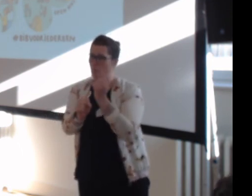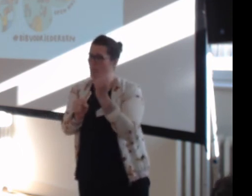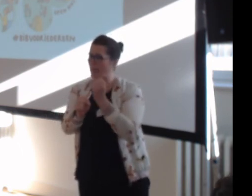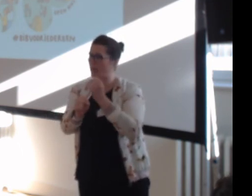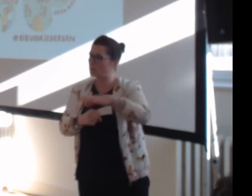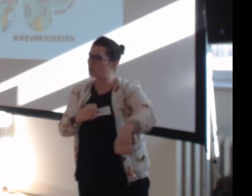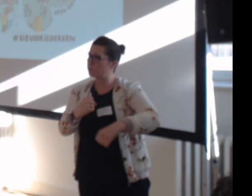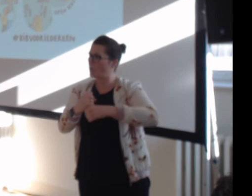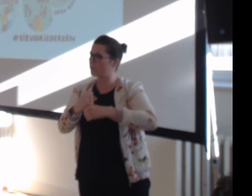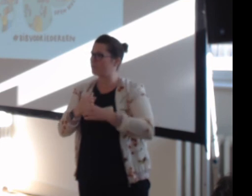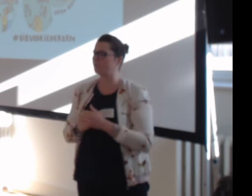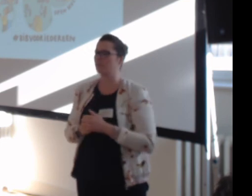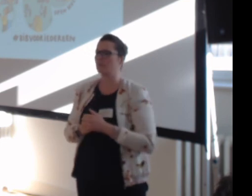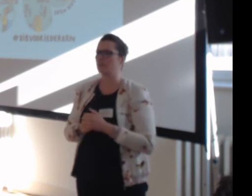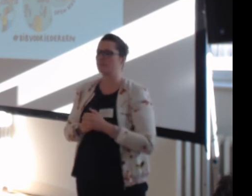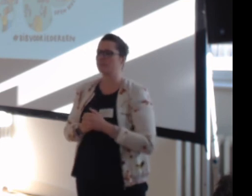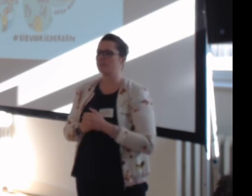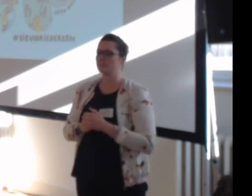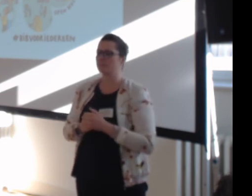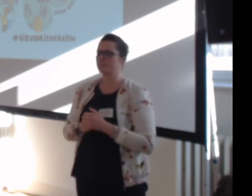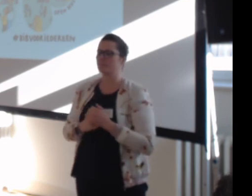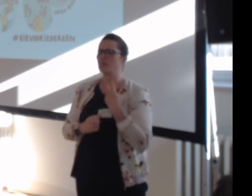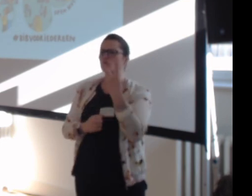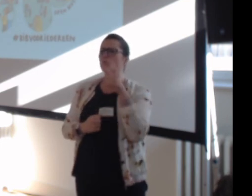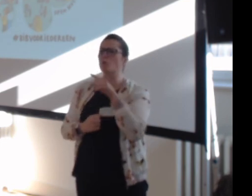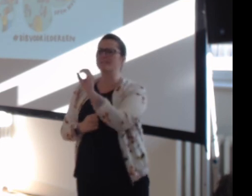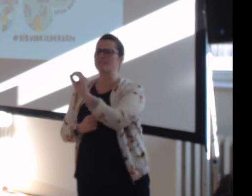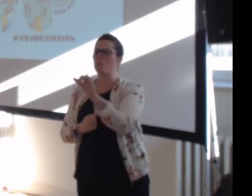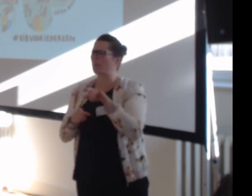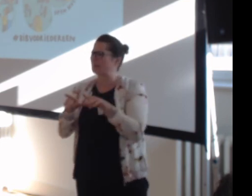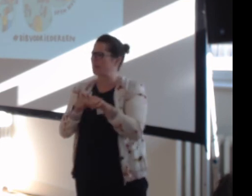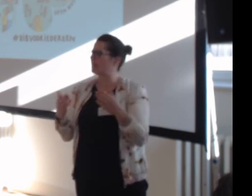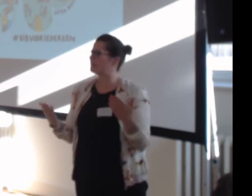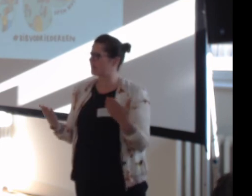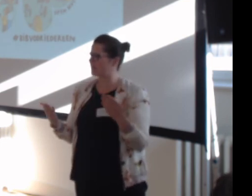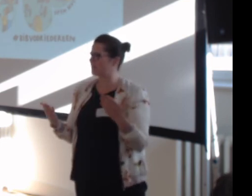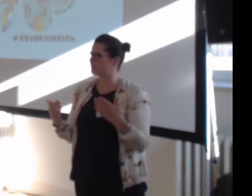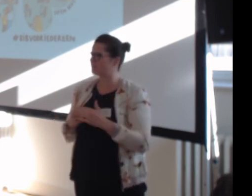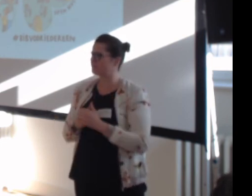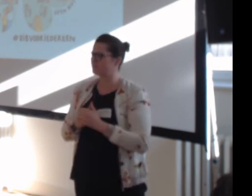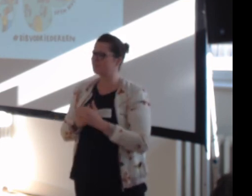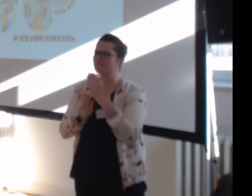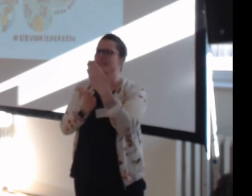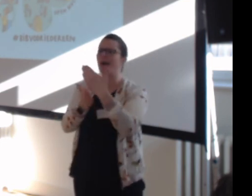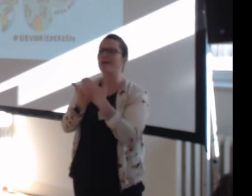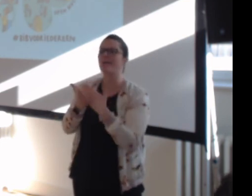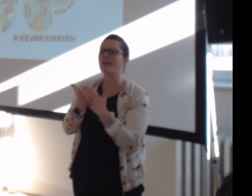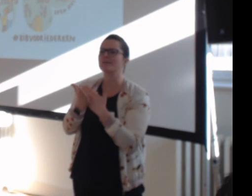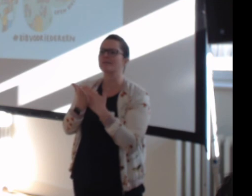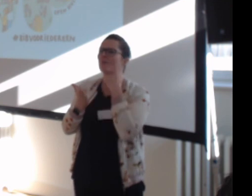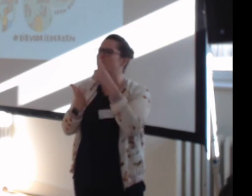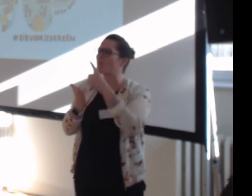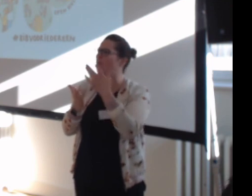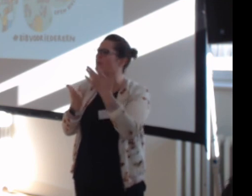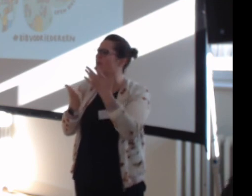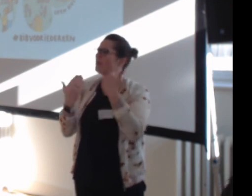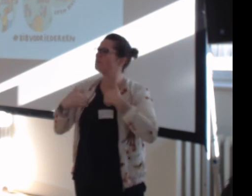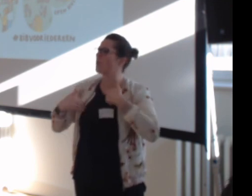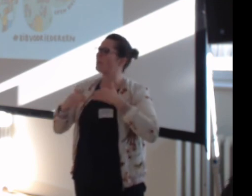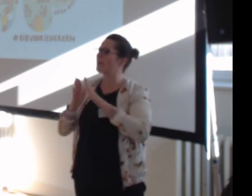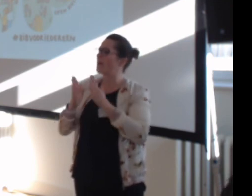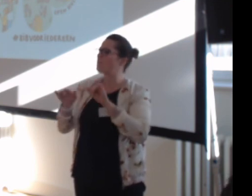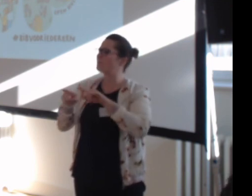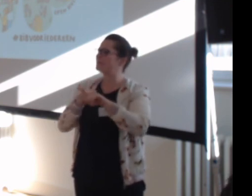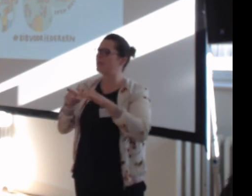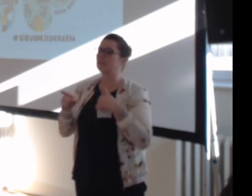Now, what do I mean with 2.0 in Guidelines 2.0 for public libraries,